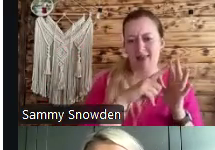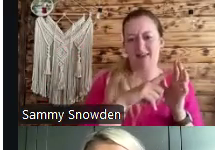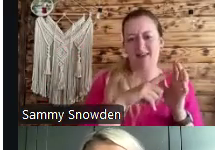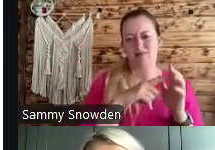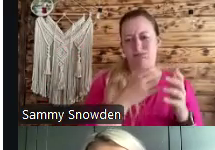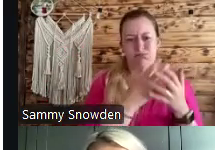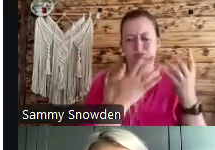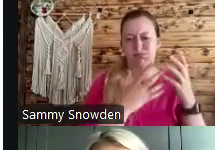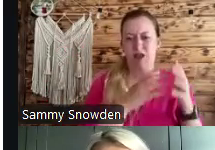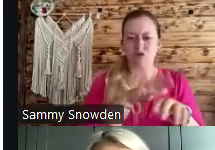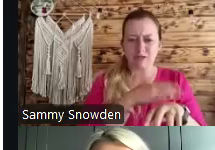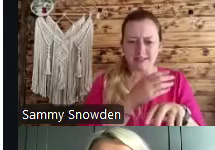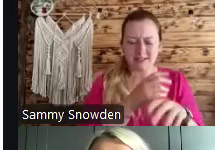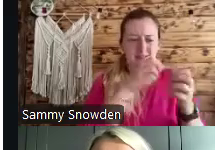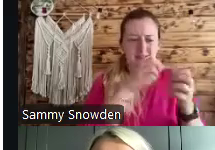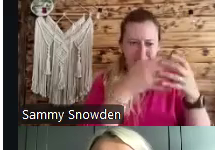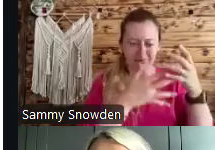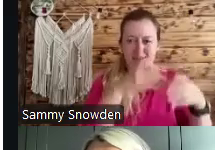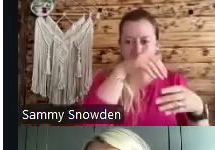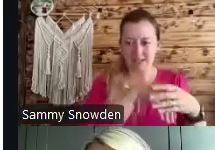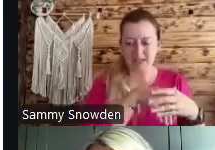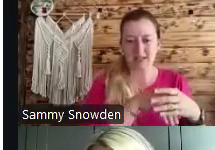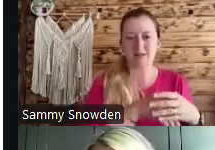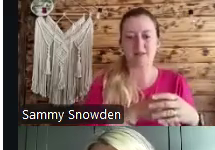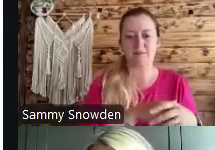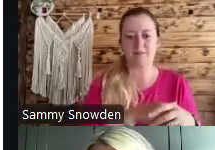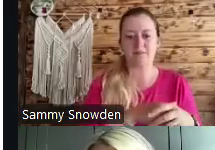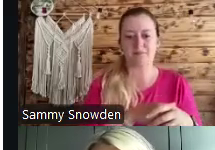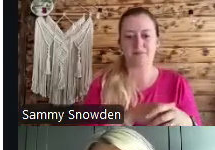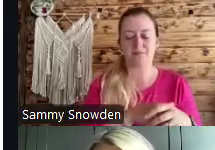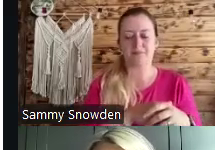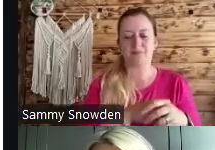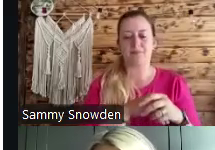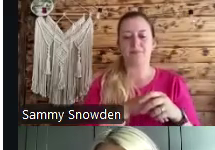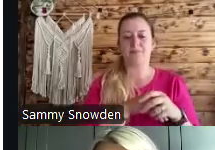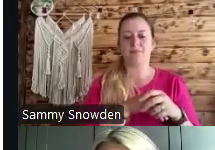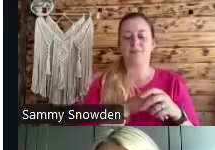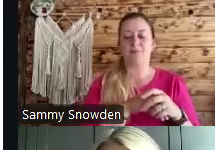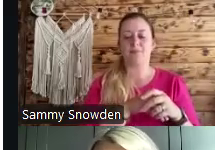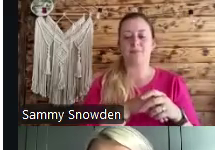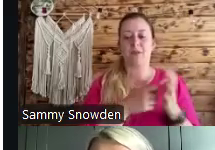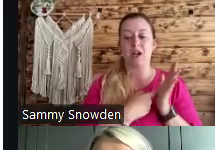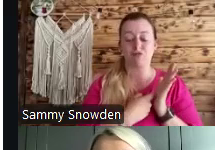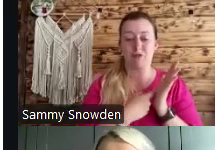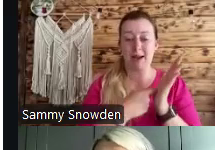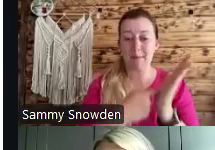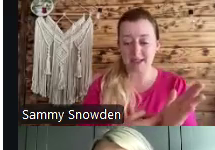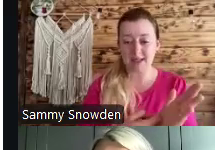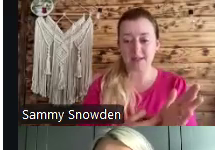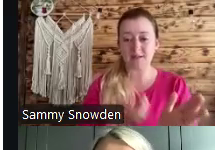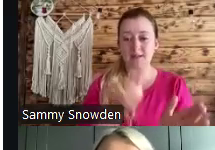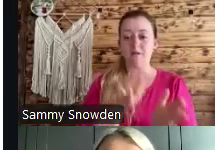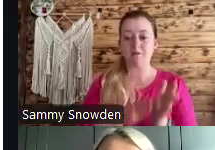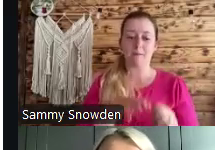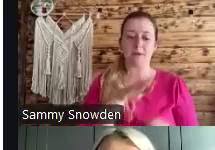from is recommended from about 6 stone in weight onwards. So that could be like a 12-year-old. I don't depend on the